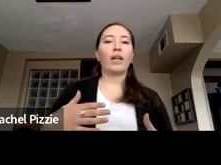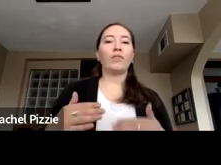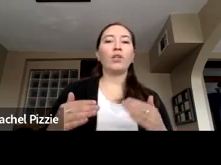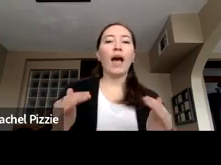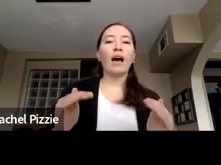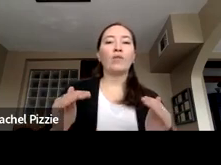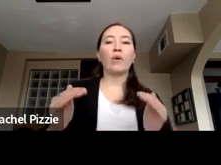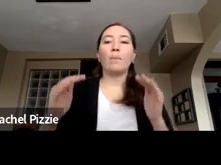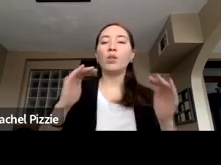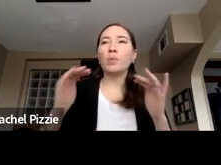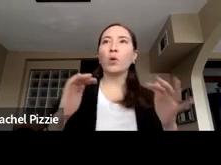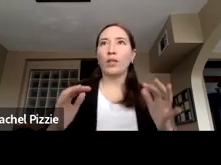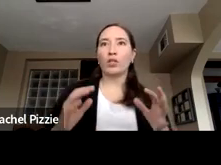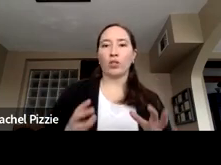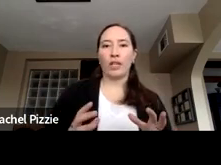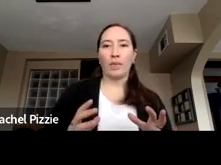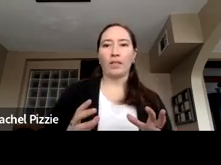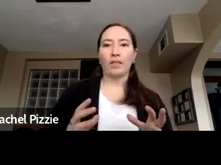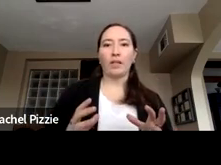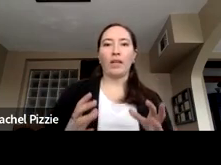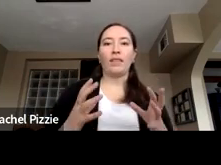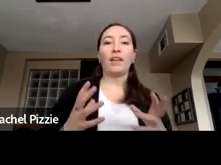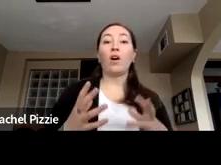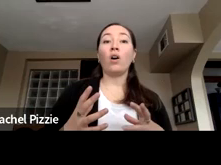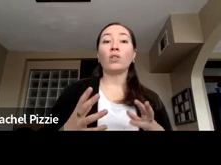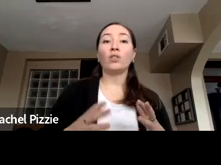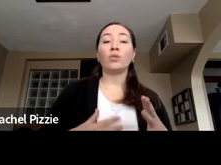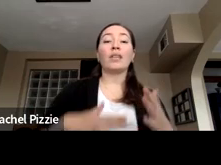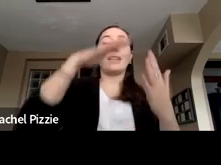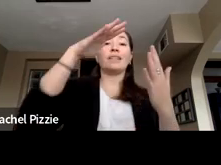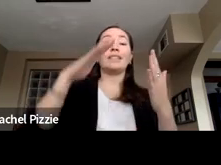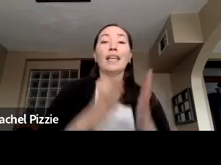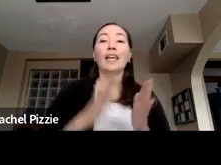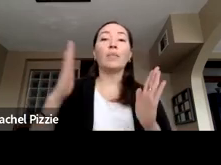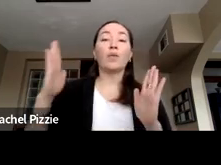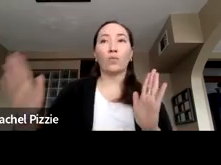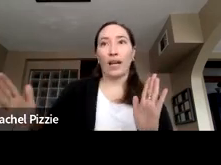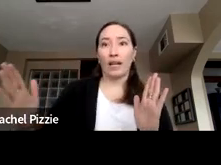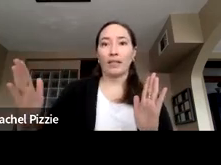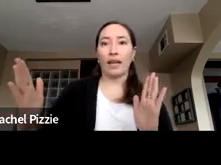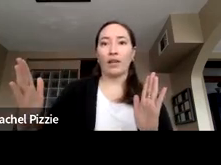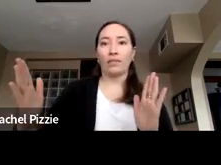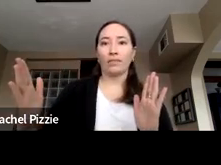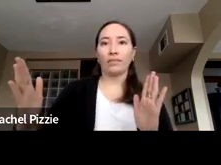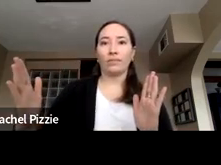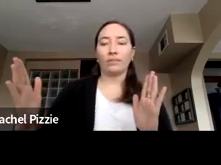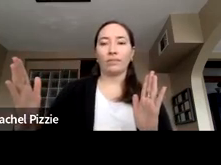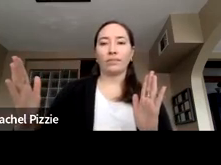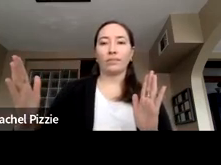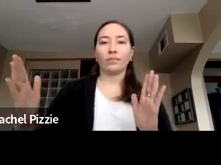So if you have multiple questions or statements that all use the same rating scale.